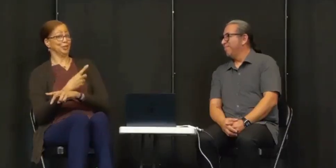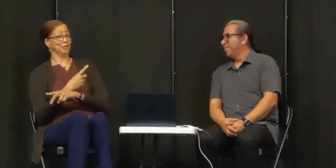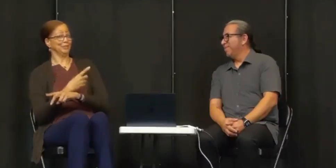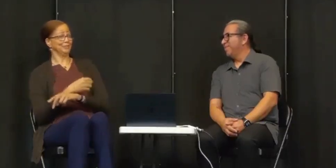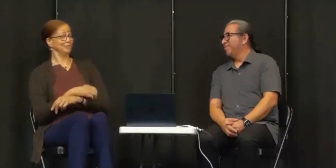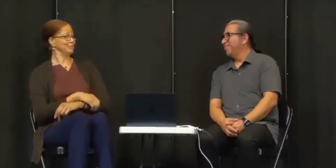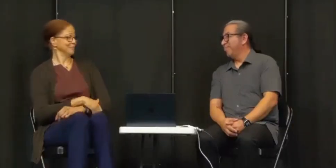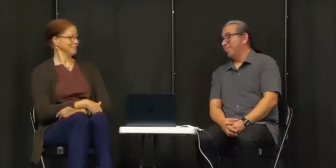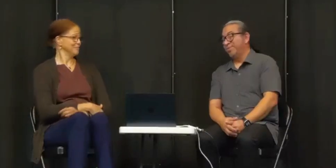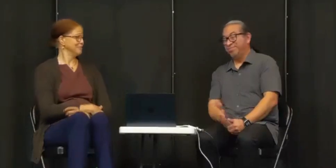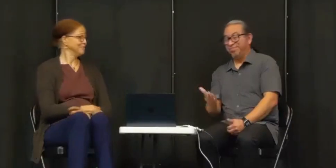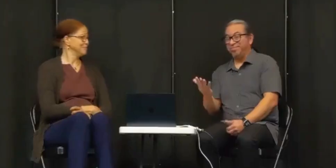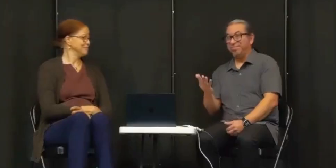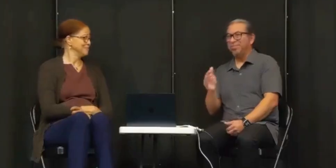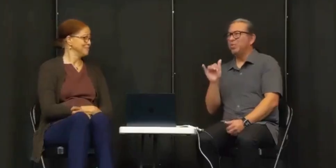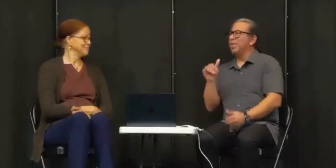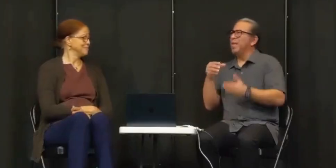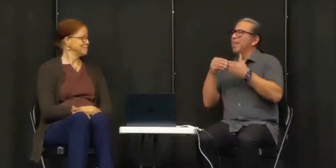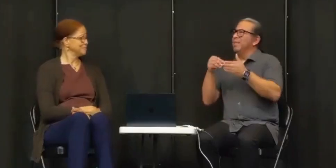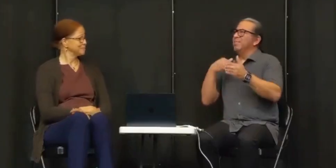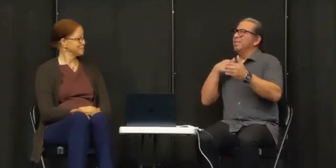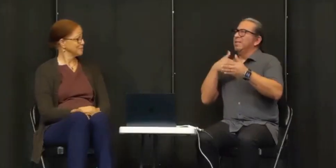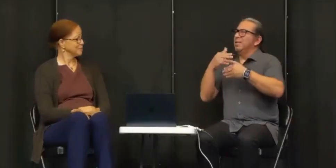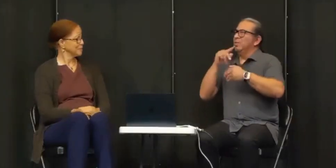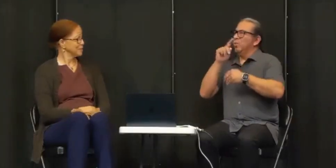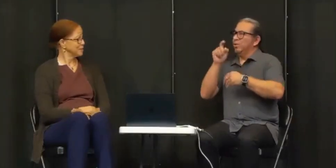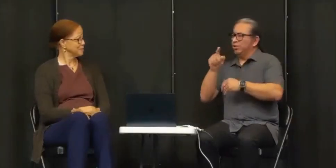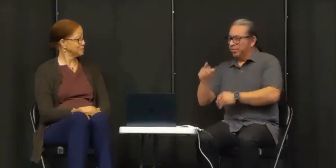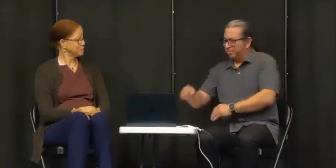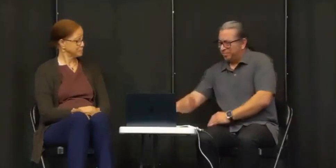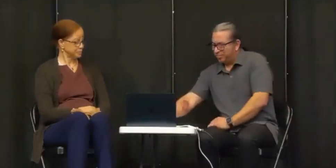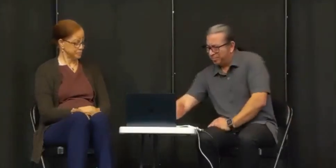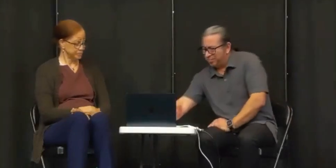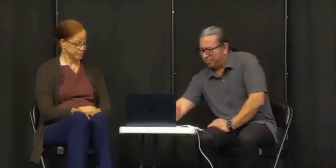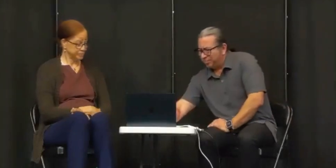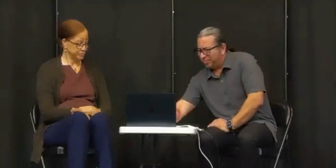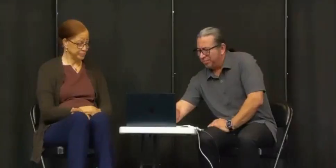face it, oh, that's scary, but that will just make it worse in the long run.